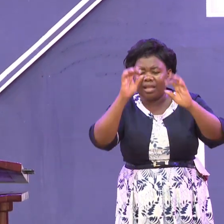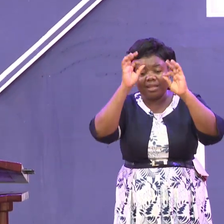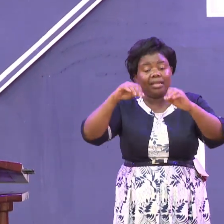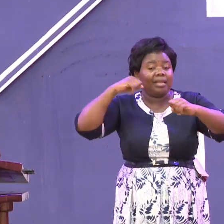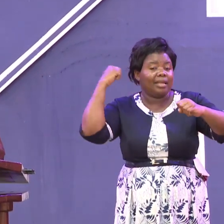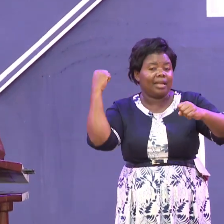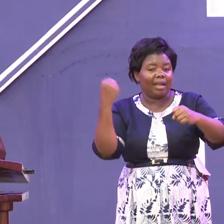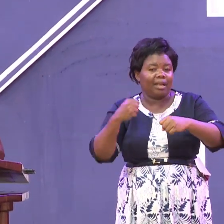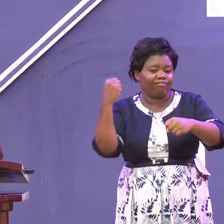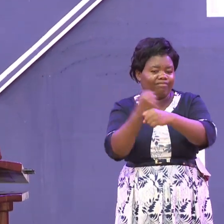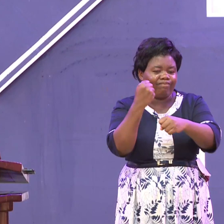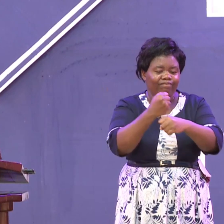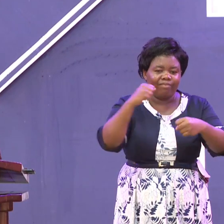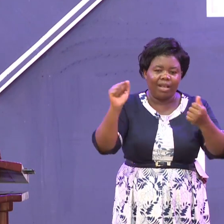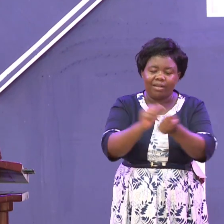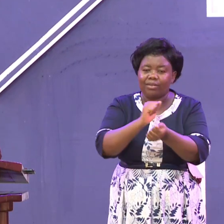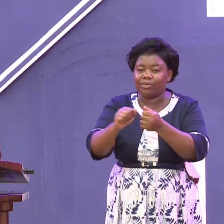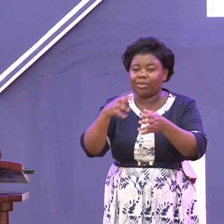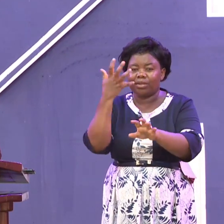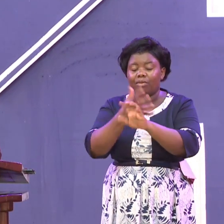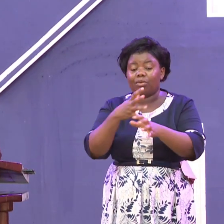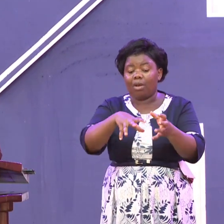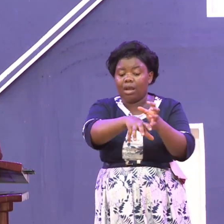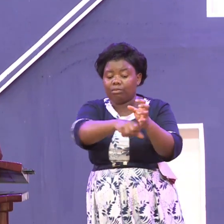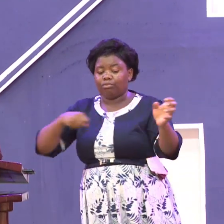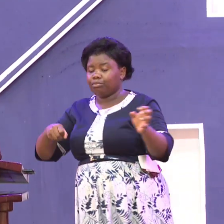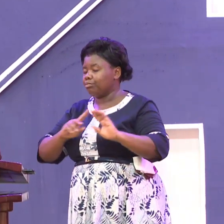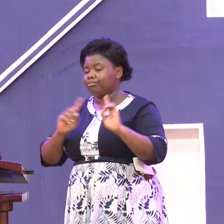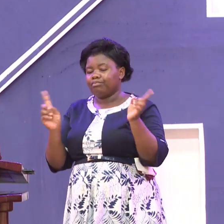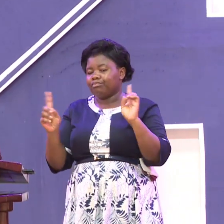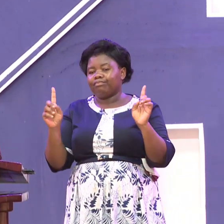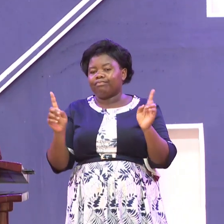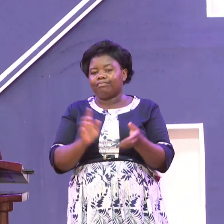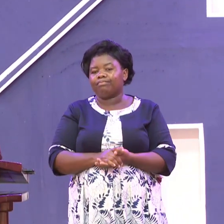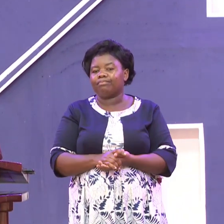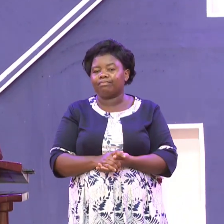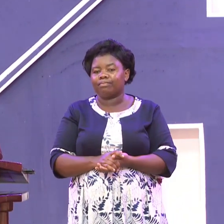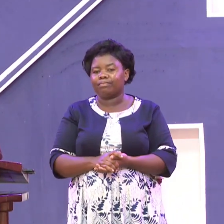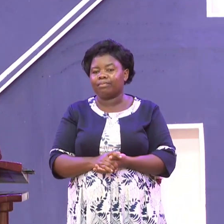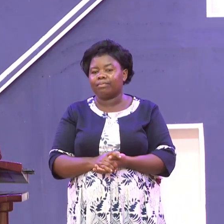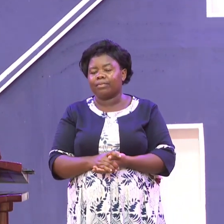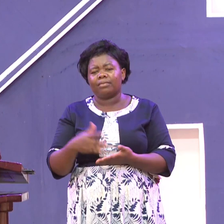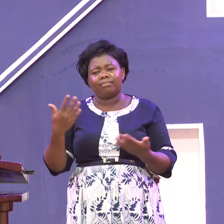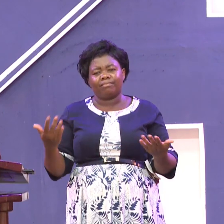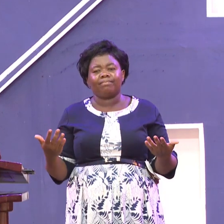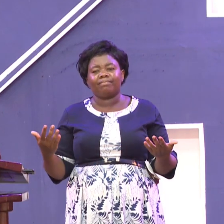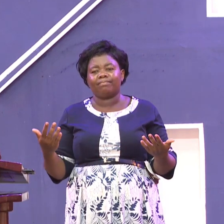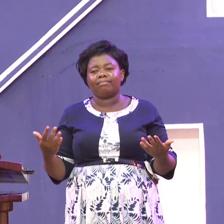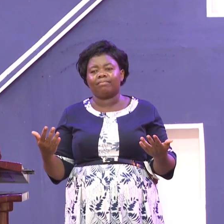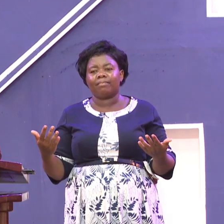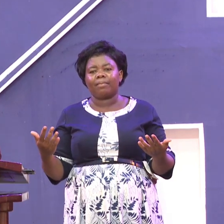kikujjayo. Where you run and hide in, there is nothing that can break that rock to get you out.